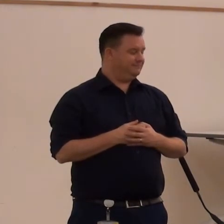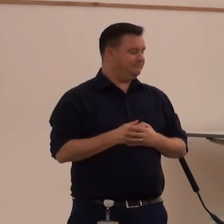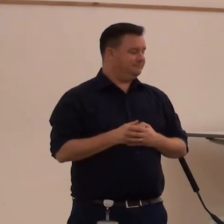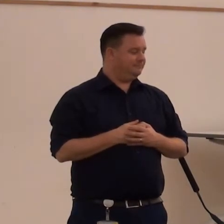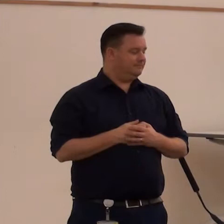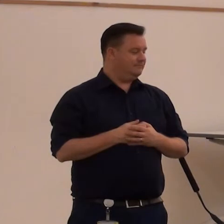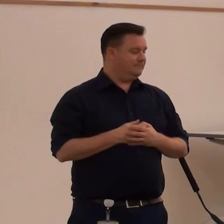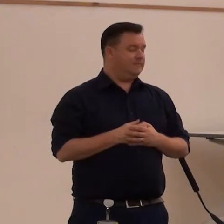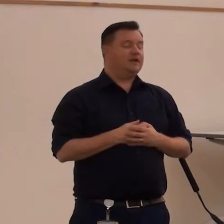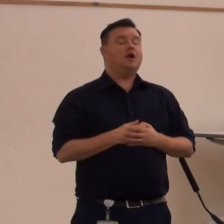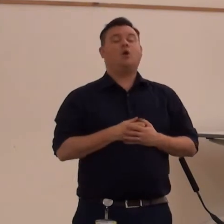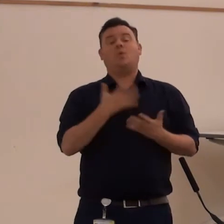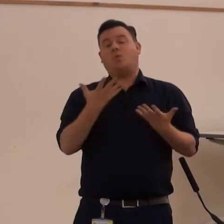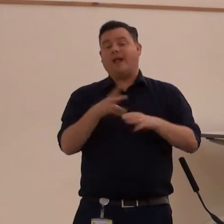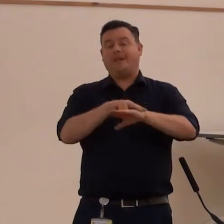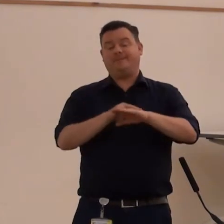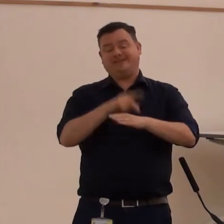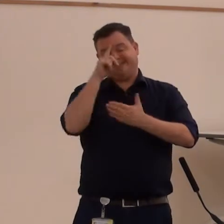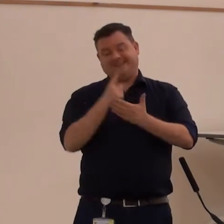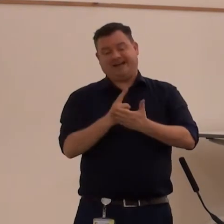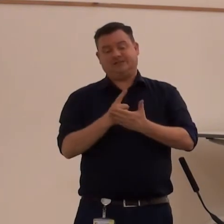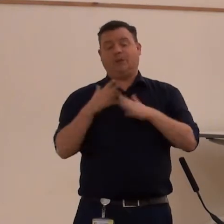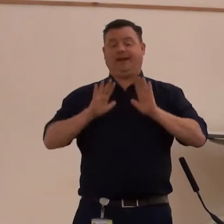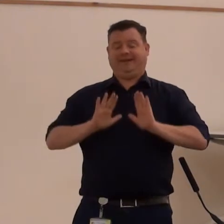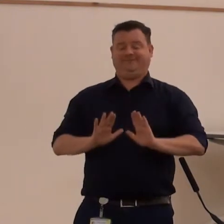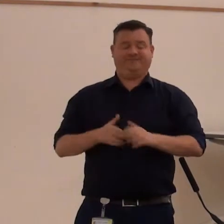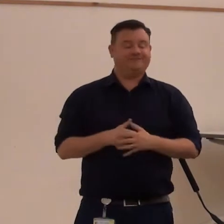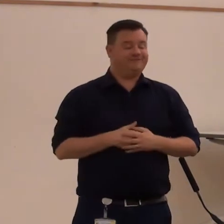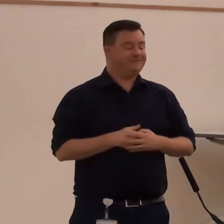Well, they decided to let me keep it on.